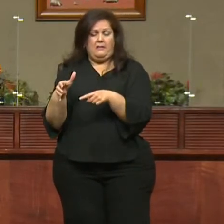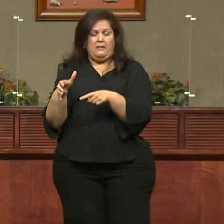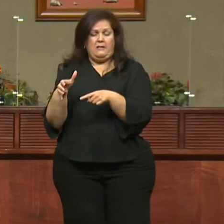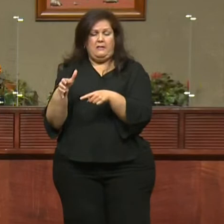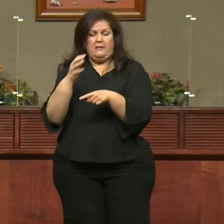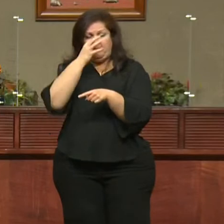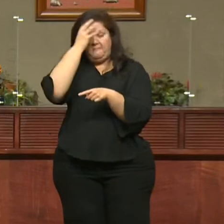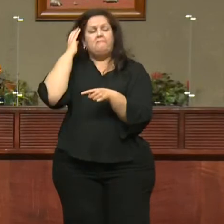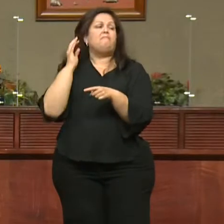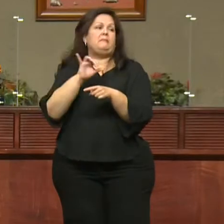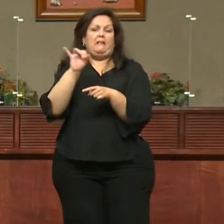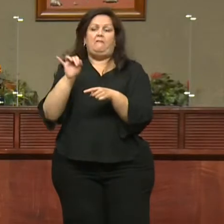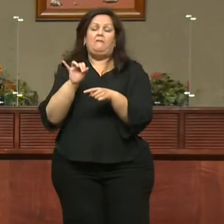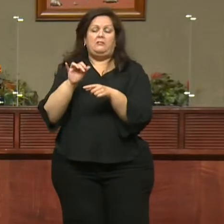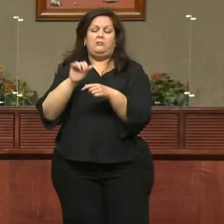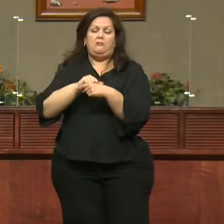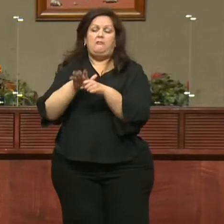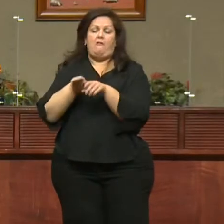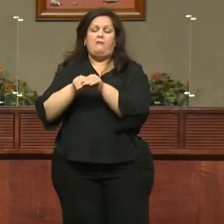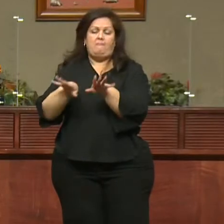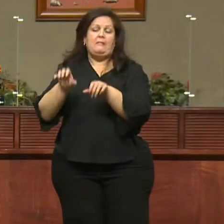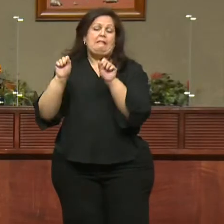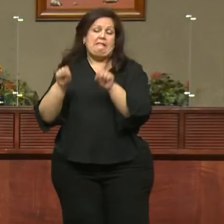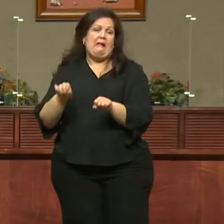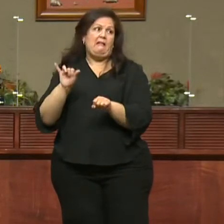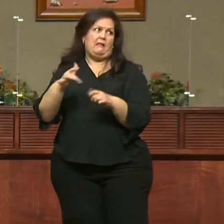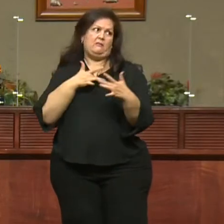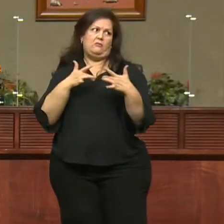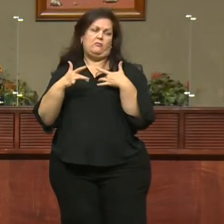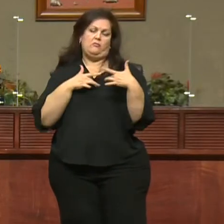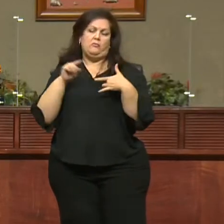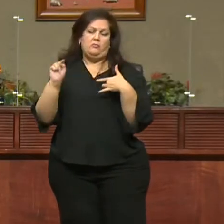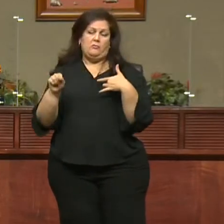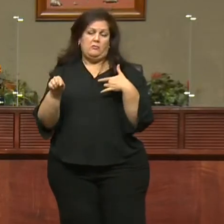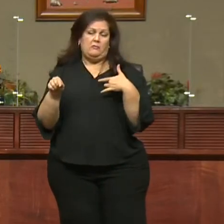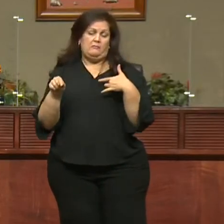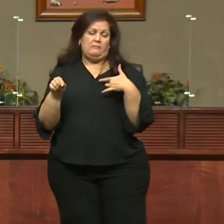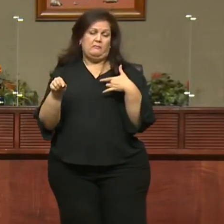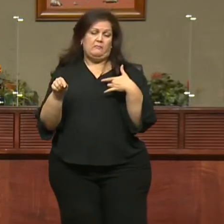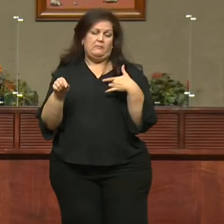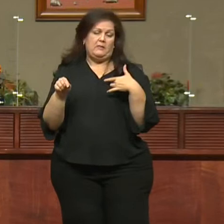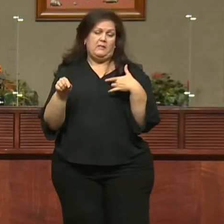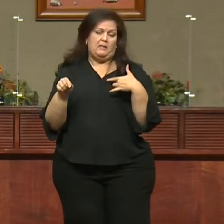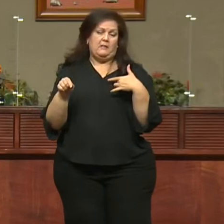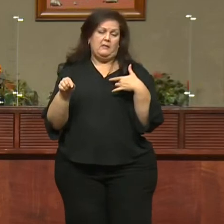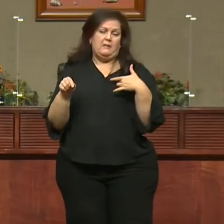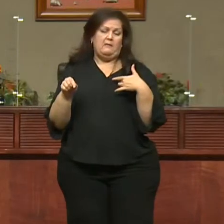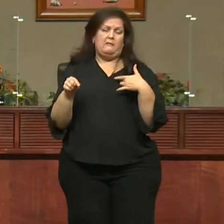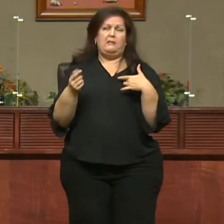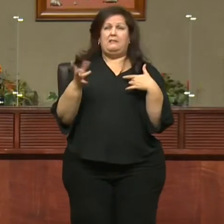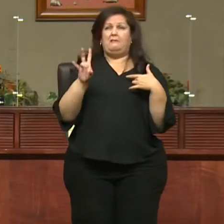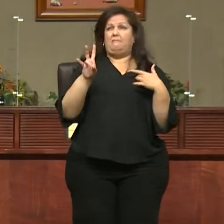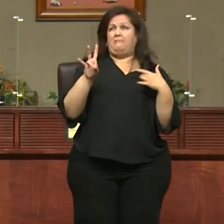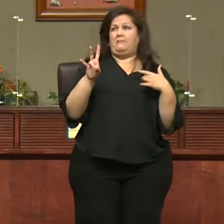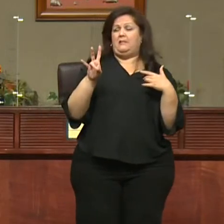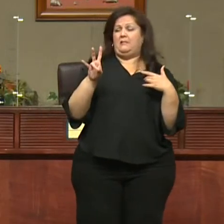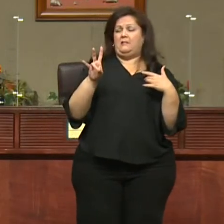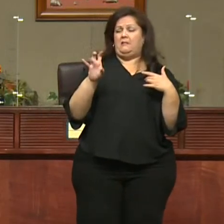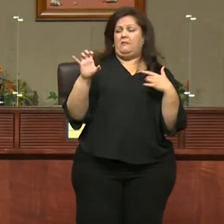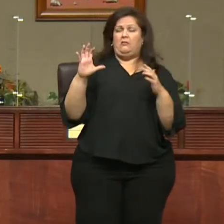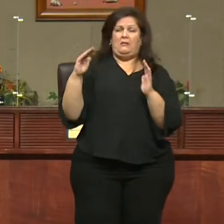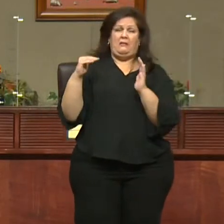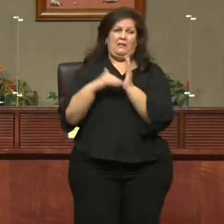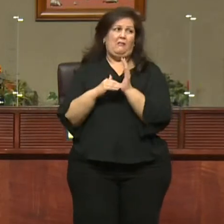to get infected in the future, and that's the concern. And half of our population is about 700,000. So that's a huge